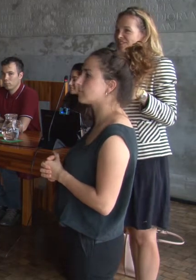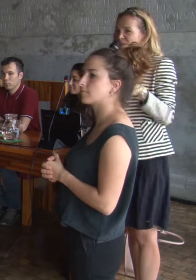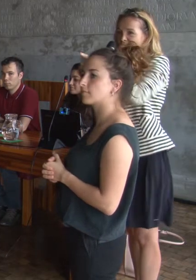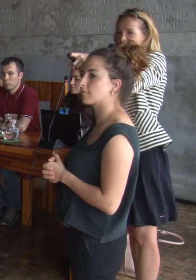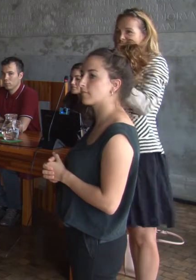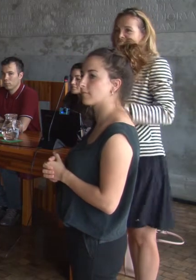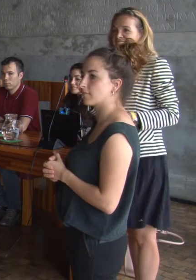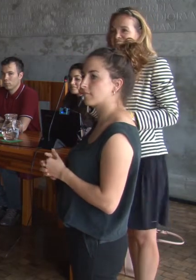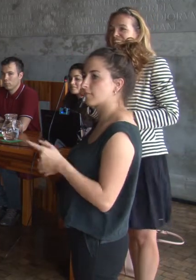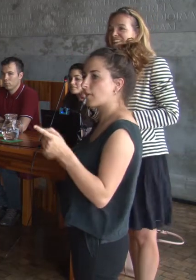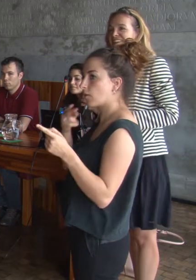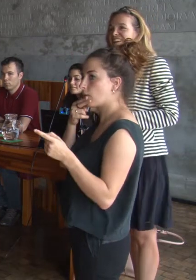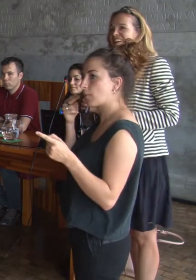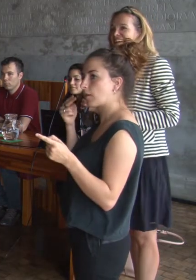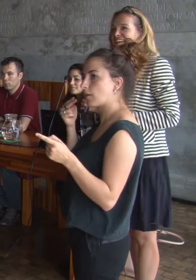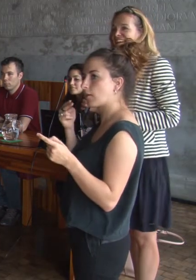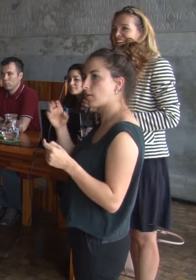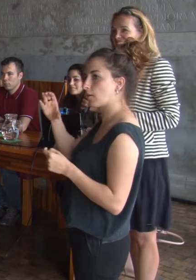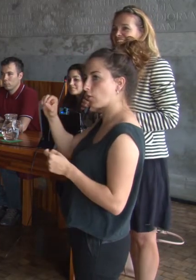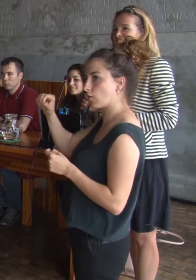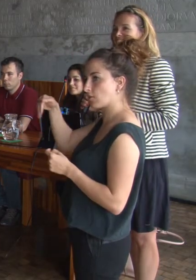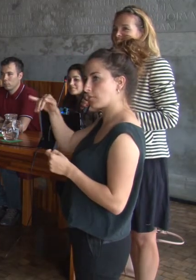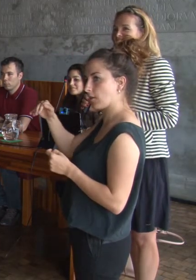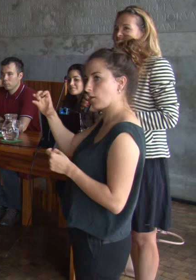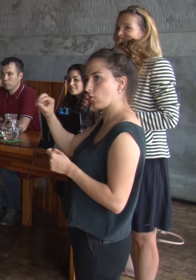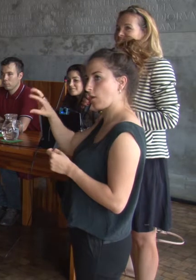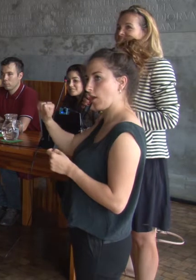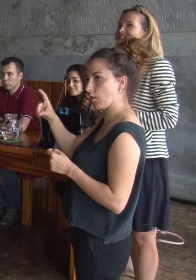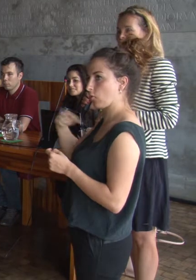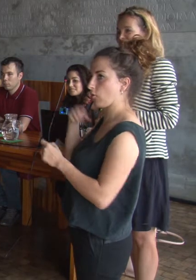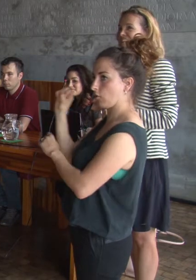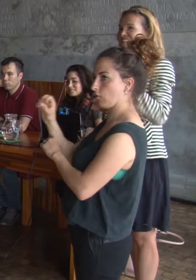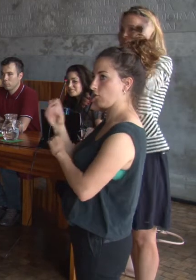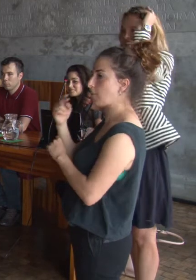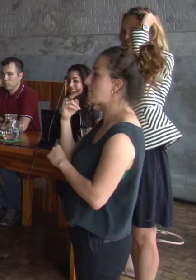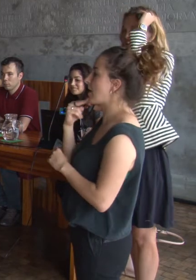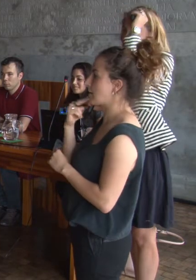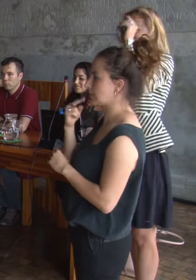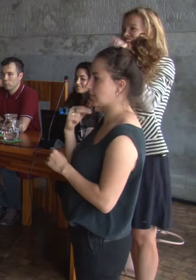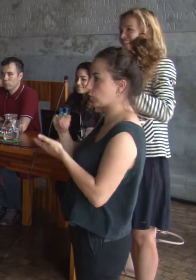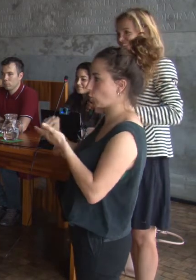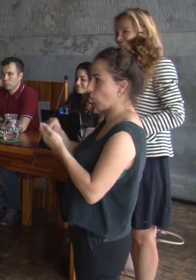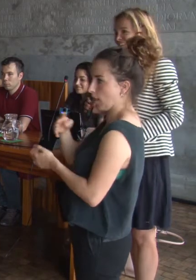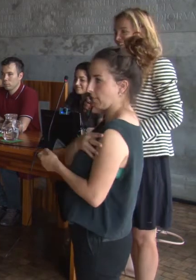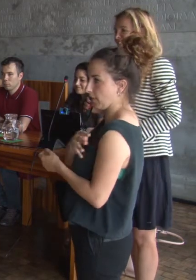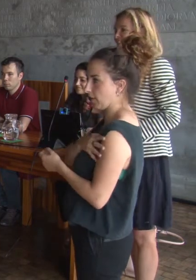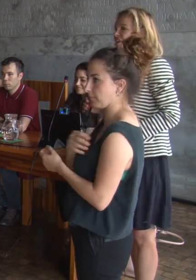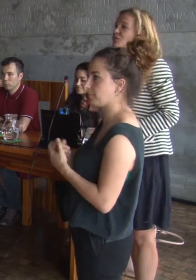Just say your name. My name is Cosmi Corrado. I'm teaching in Mestre, the middle school. Okay.